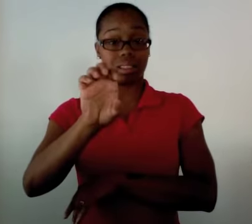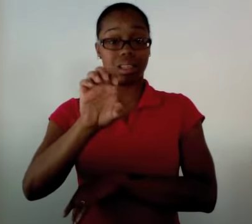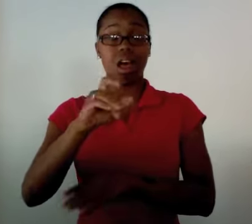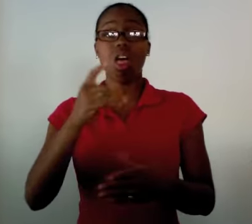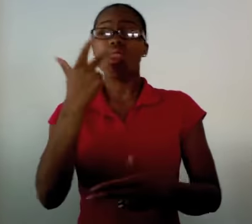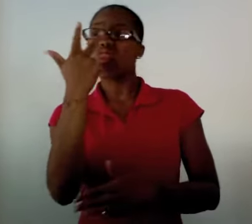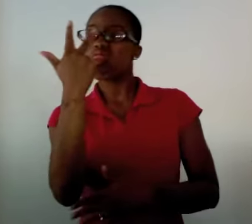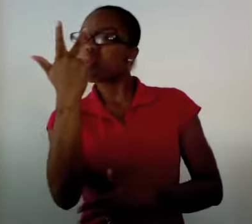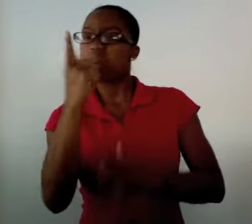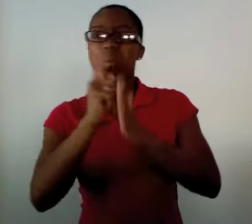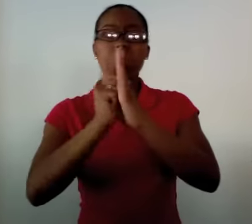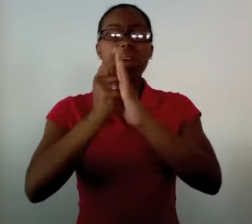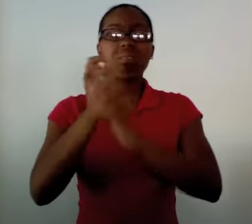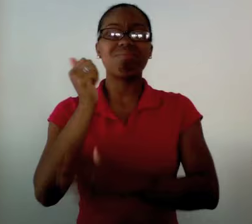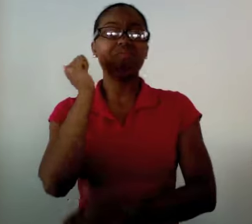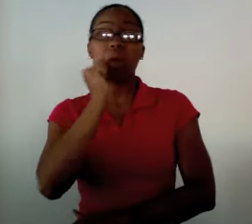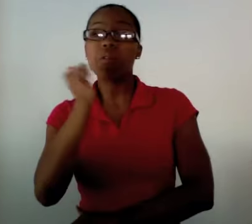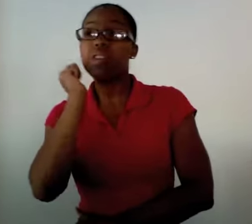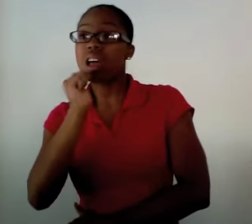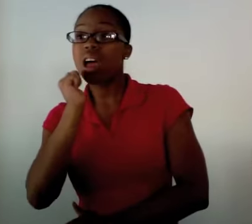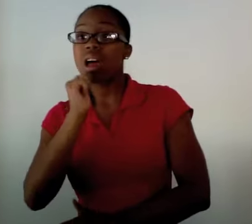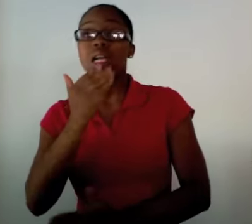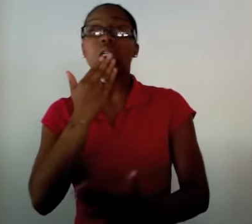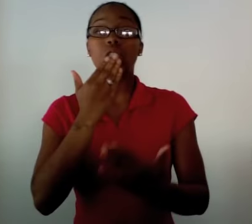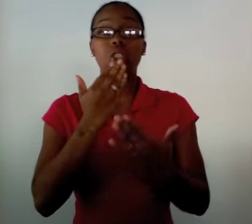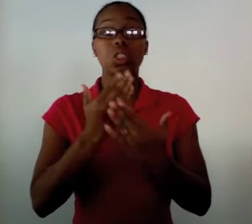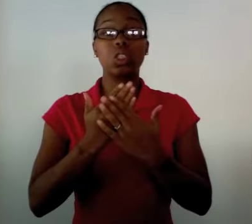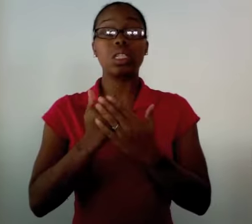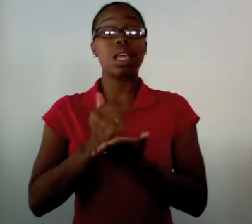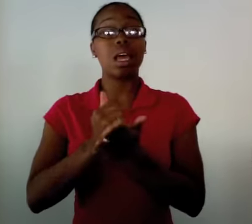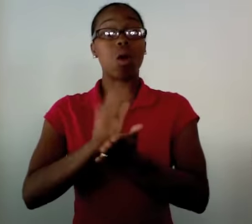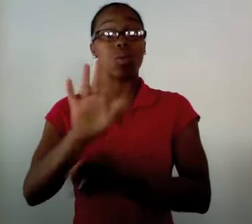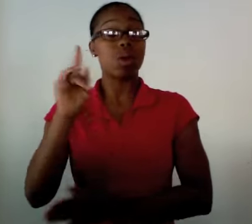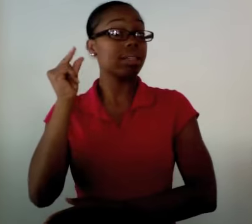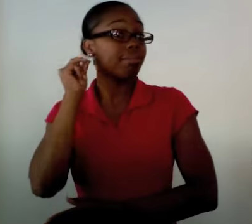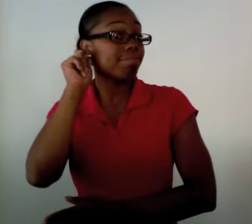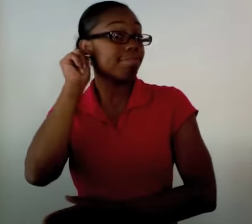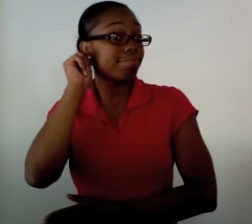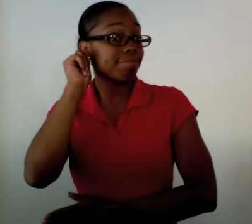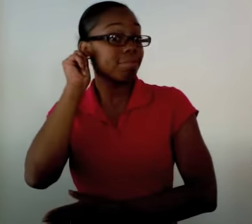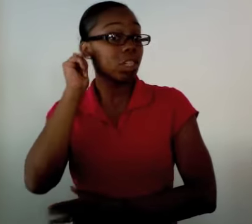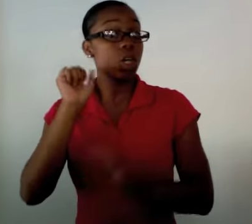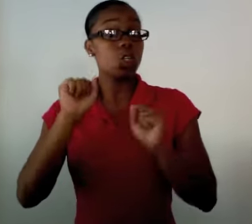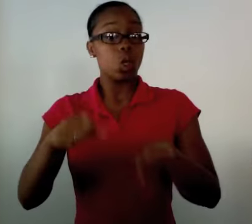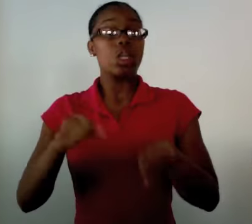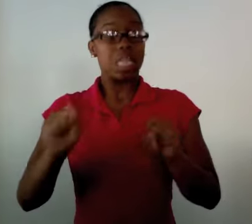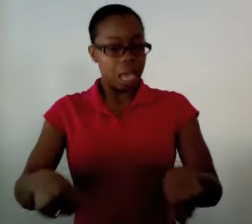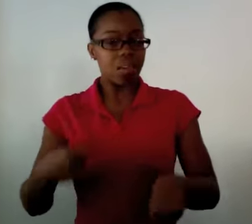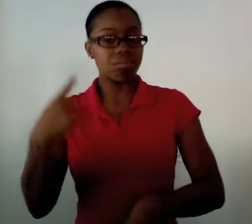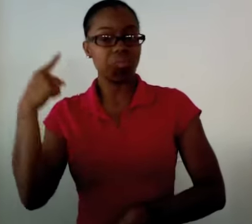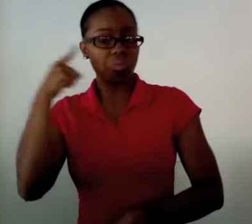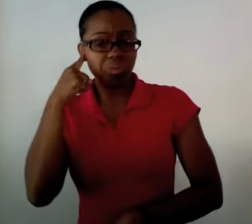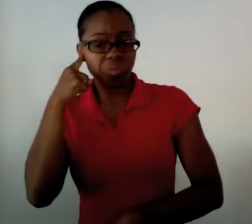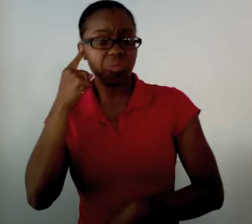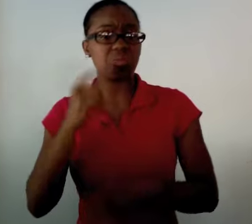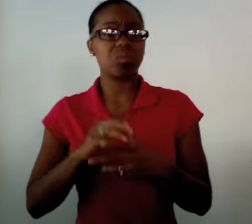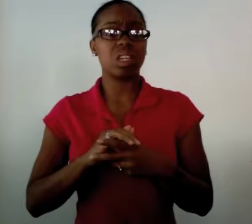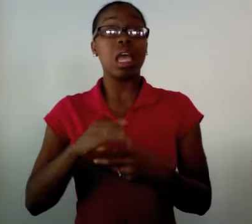wonderful exercise to reset your ears and to recalibrate so that you can hear the quiet again. If you can't get absolute silence, go